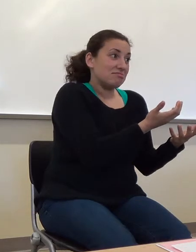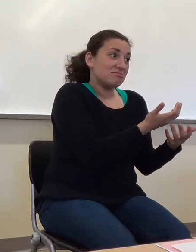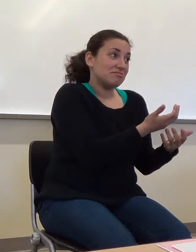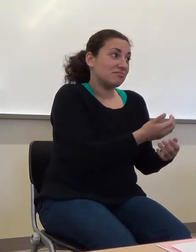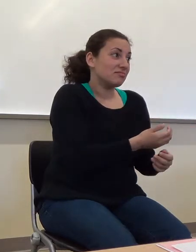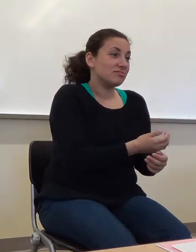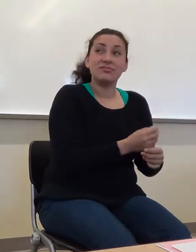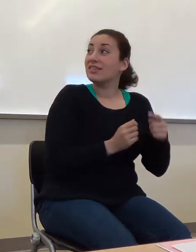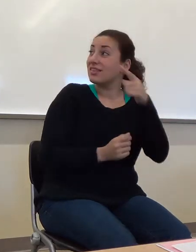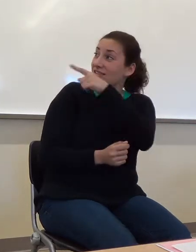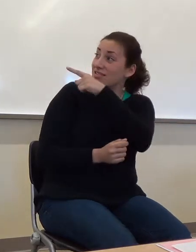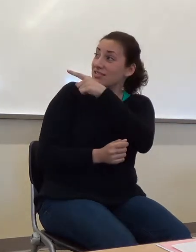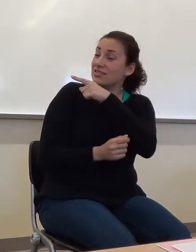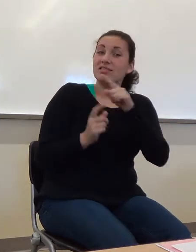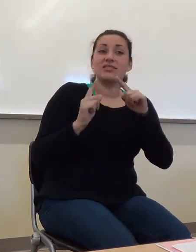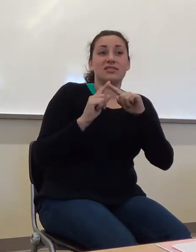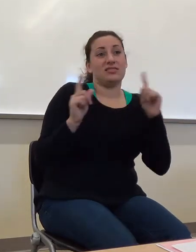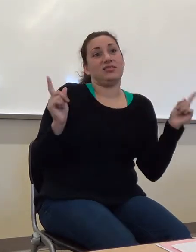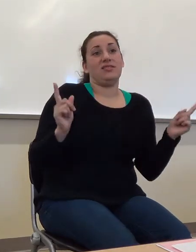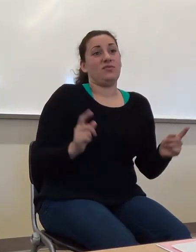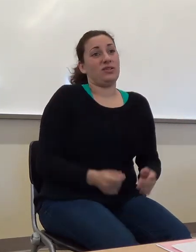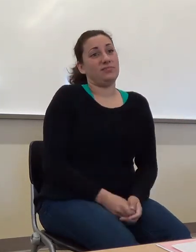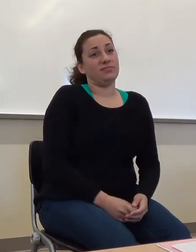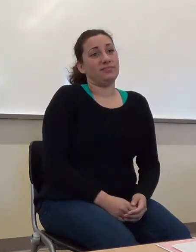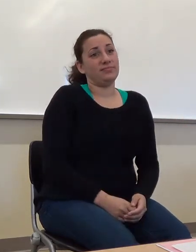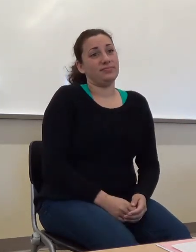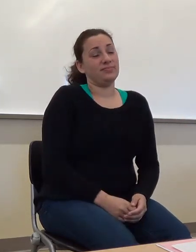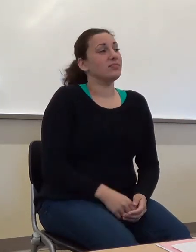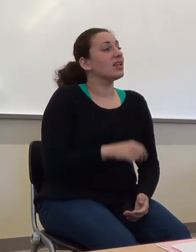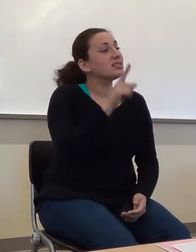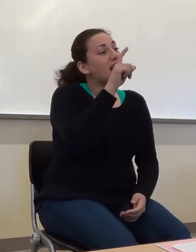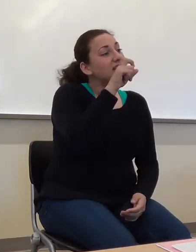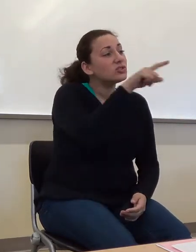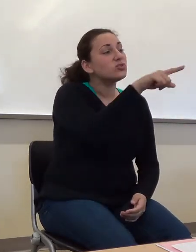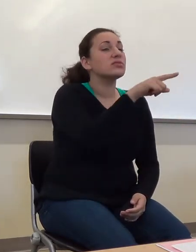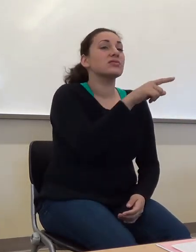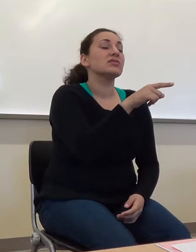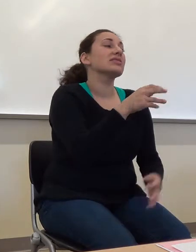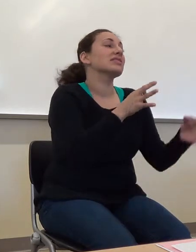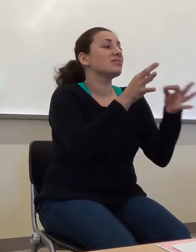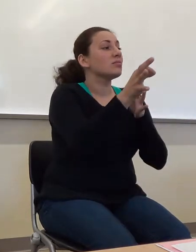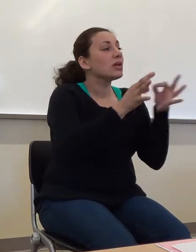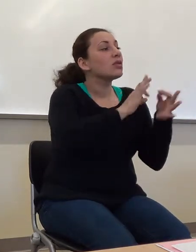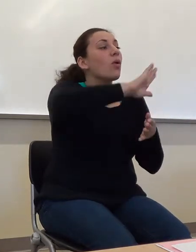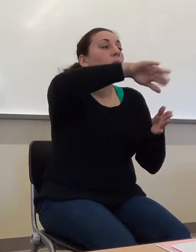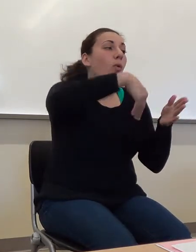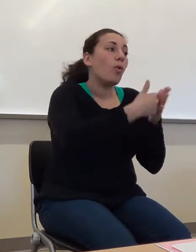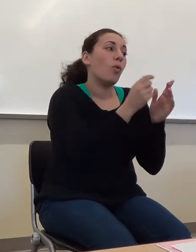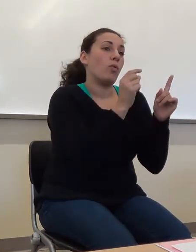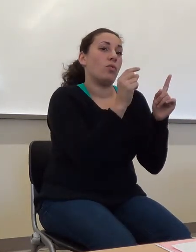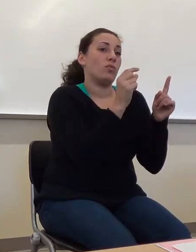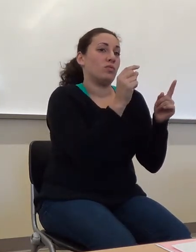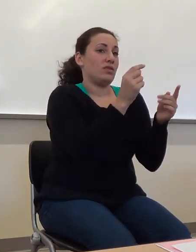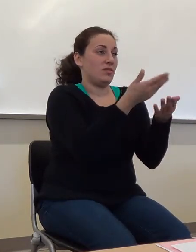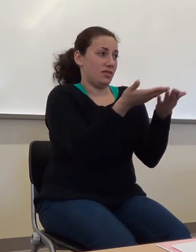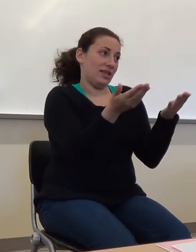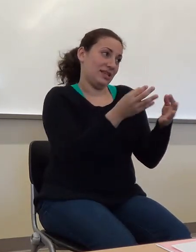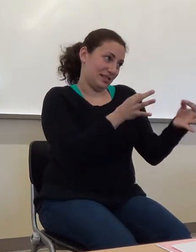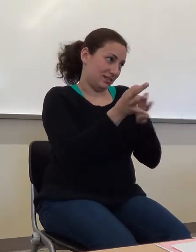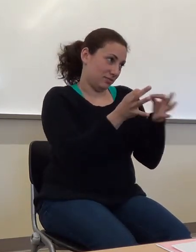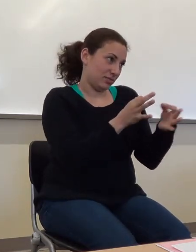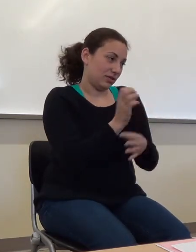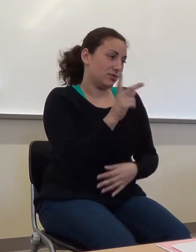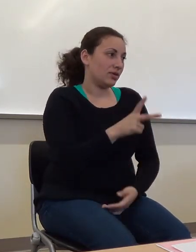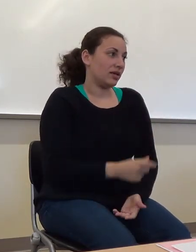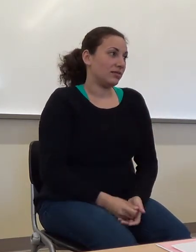paraphrase. This is a different thing. This is asking you to tell me what the whole thing says, okay? So